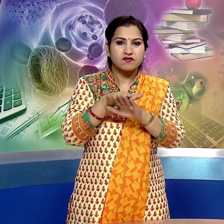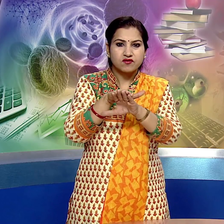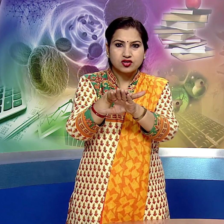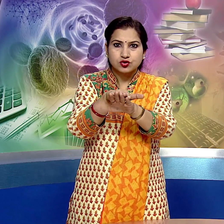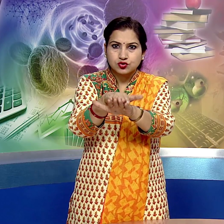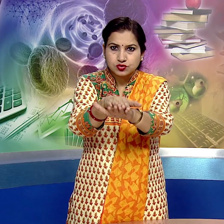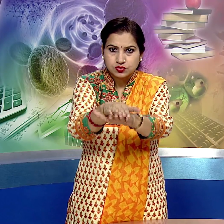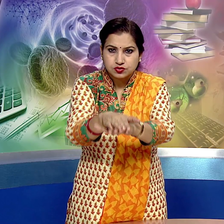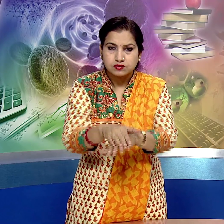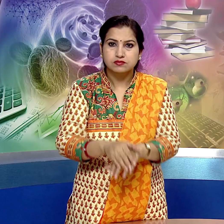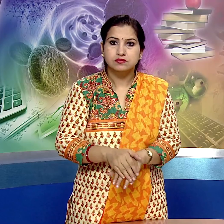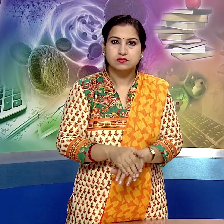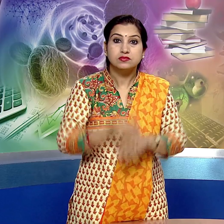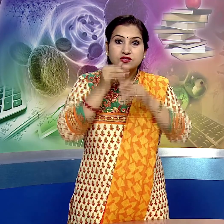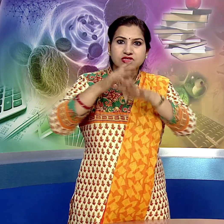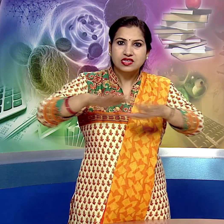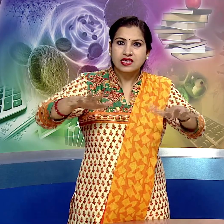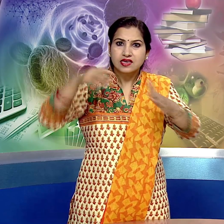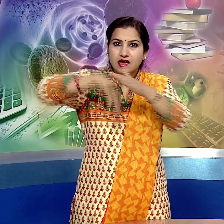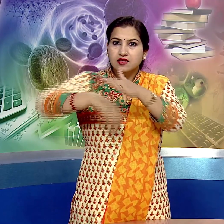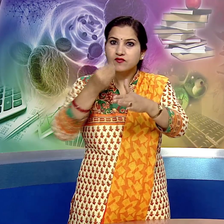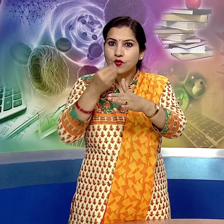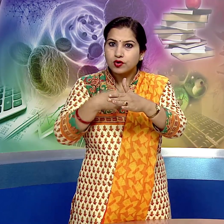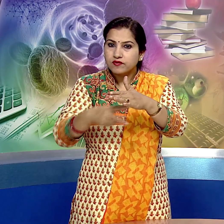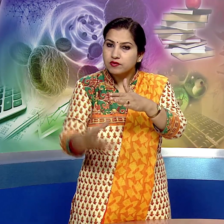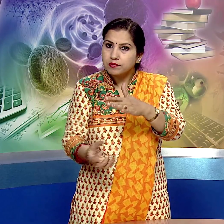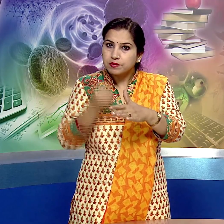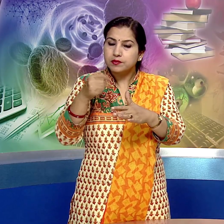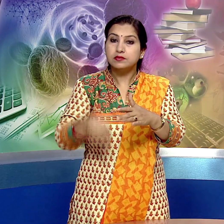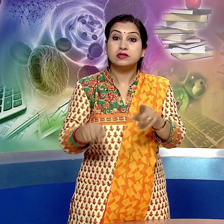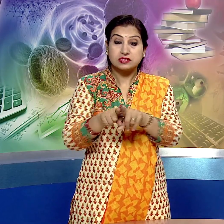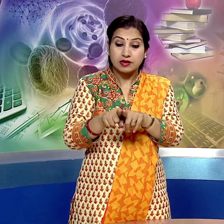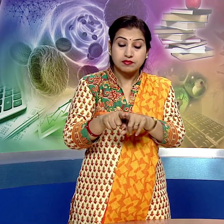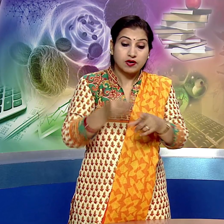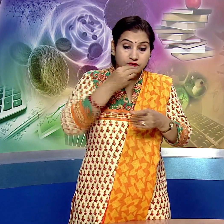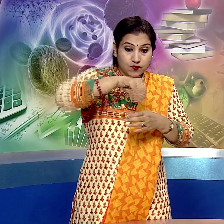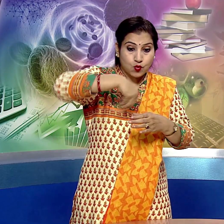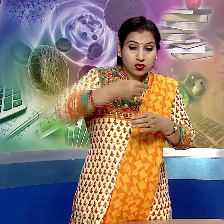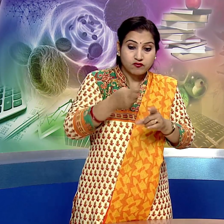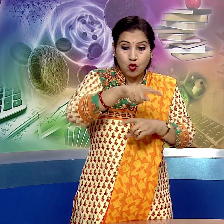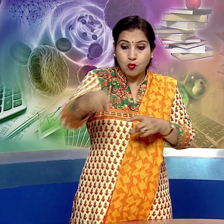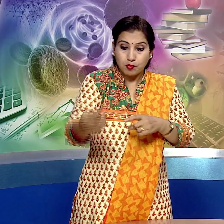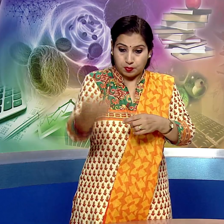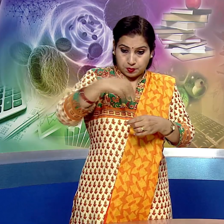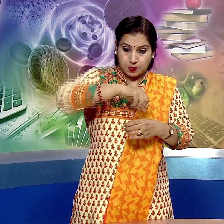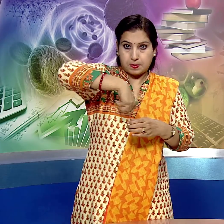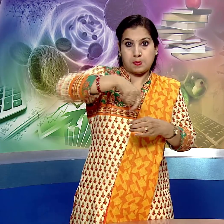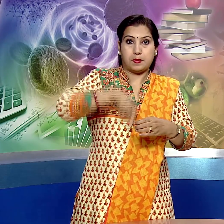fish, and seafood, and the food prepared from them.